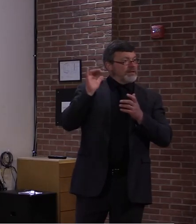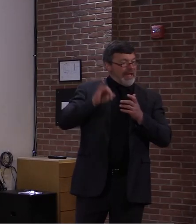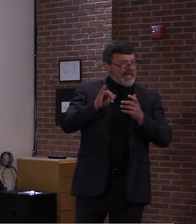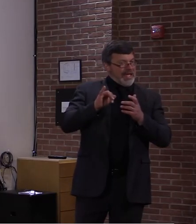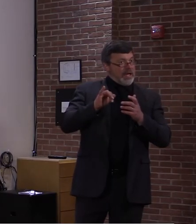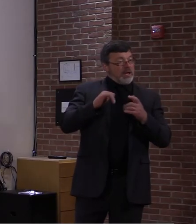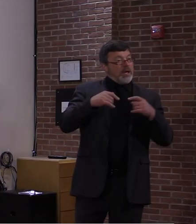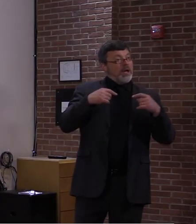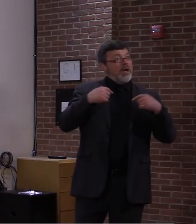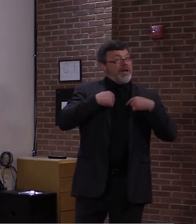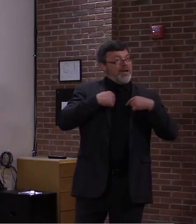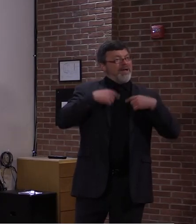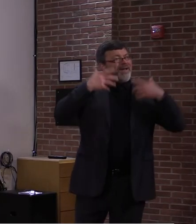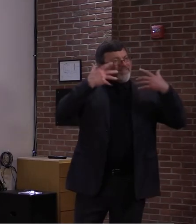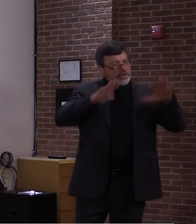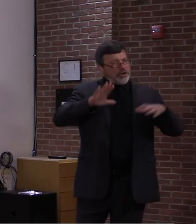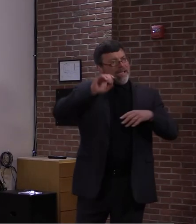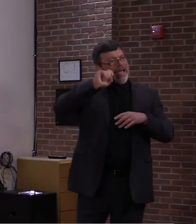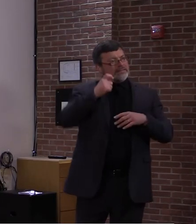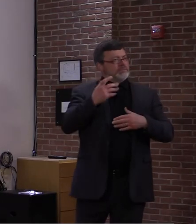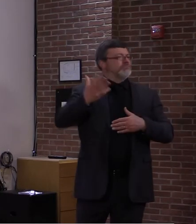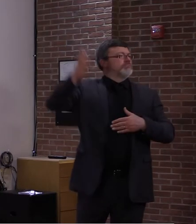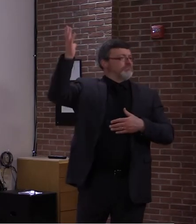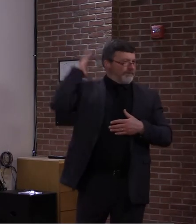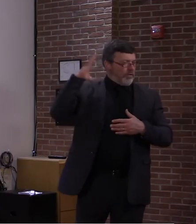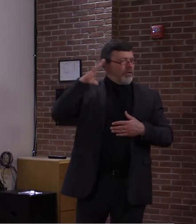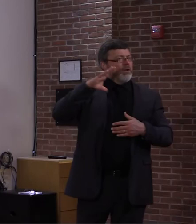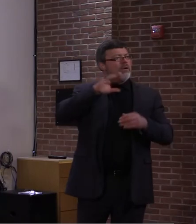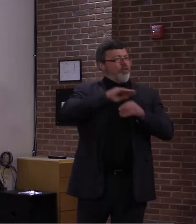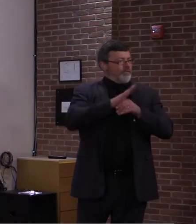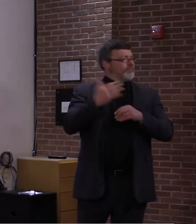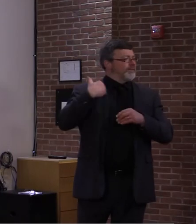COVID more than once now? Yeah, we do.